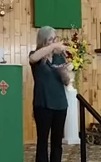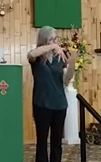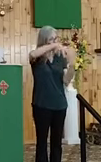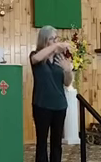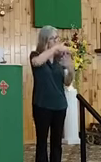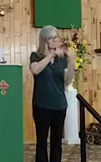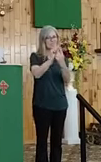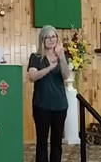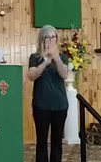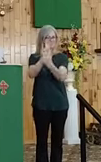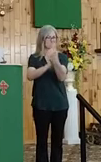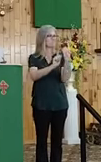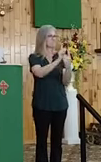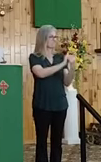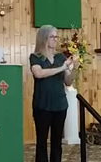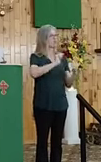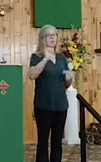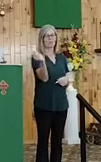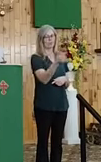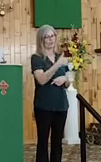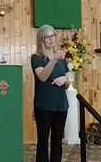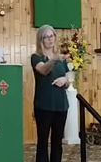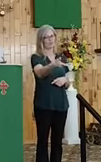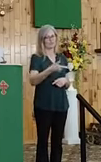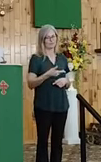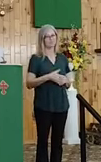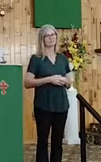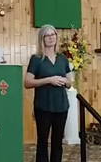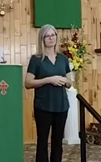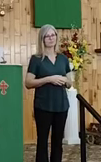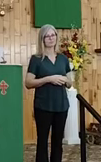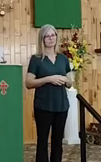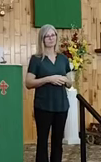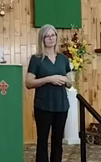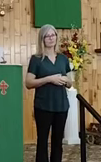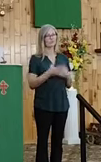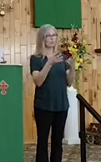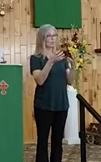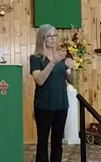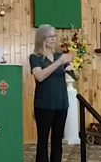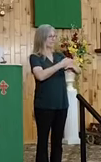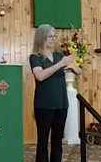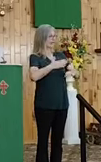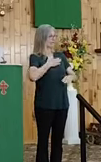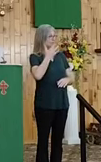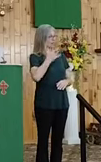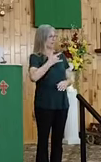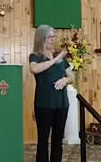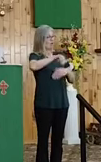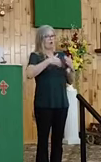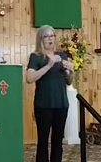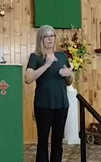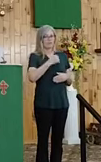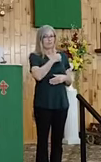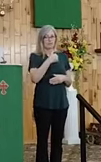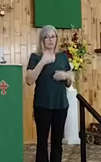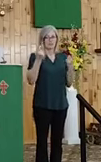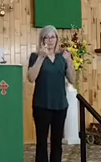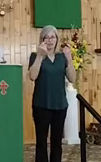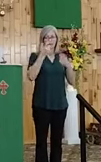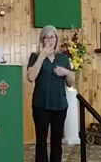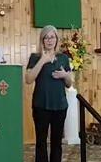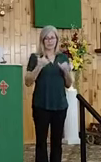parishioners and guests. All are welcome. We want to sing happy birthday to all our members who are celebrating a